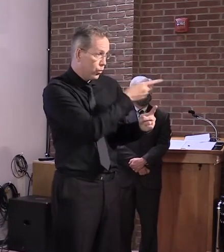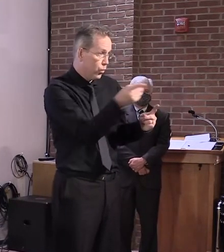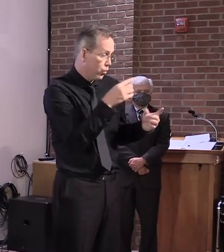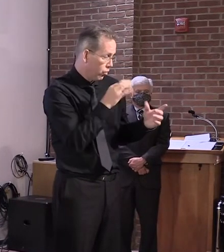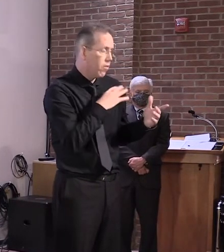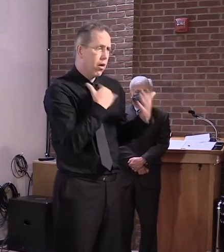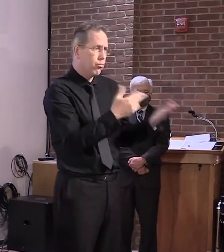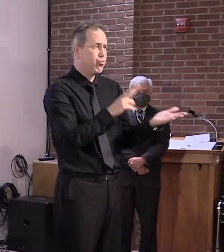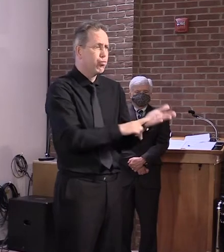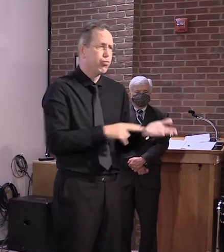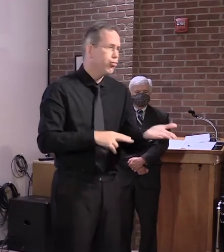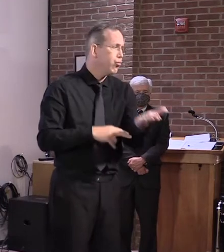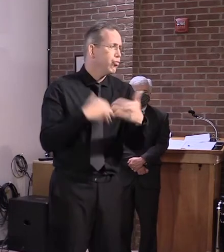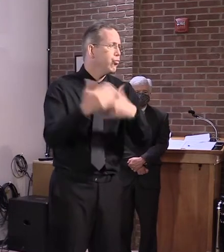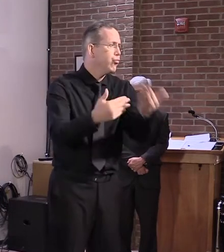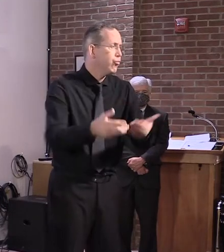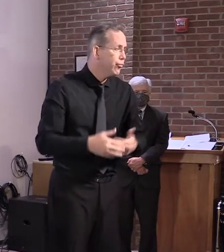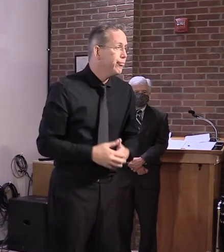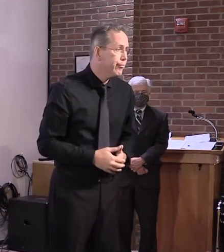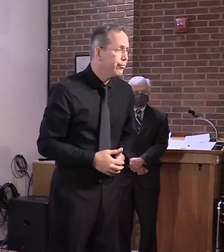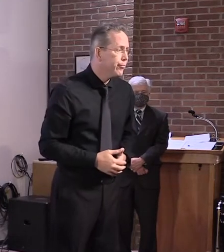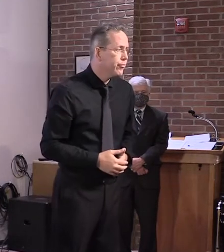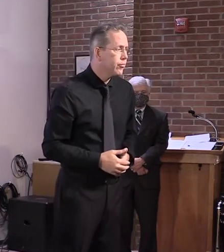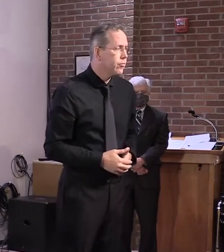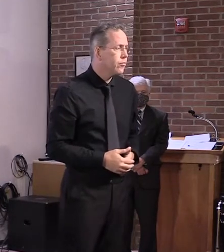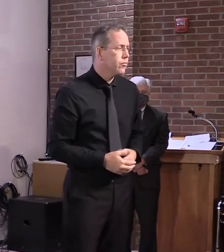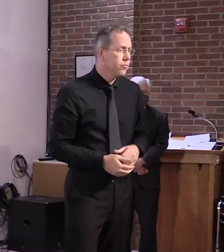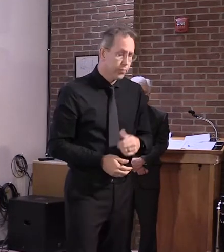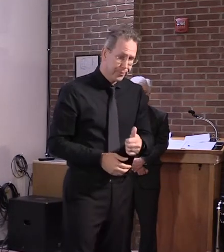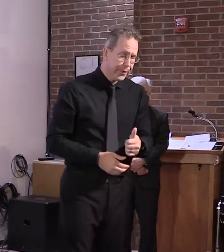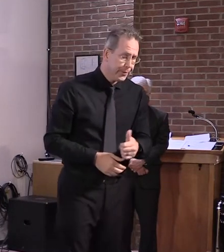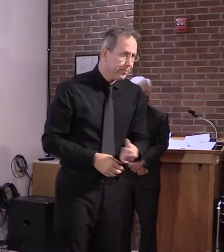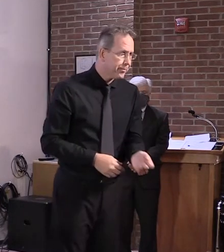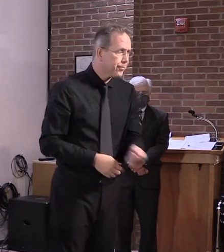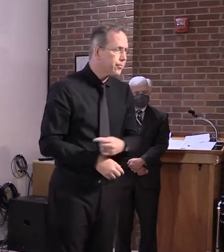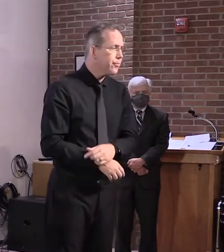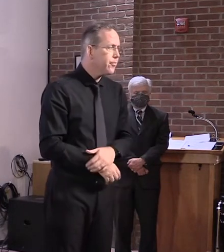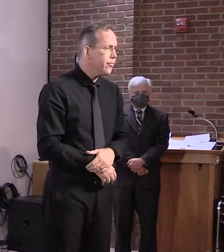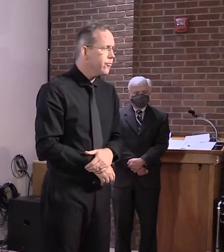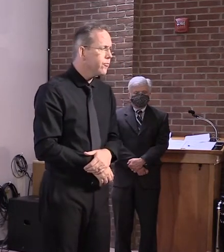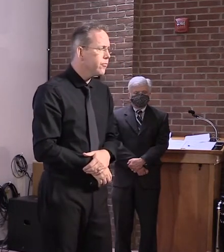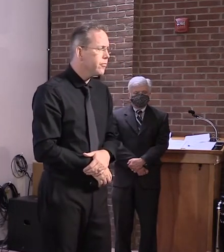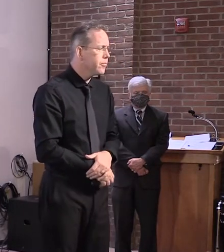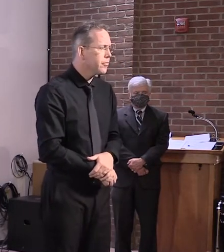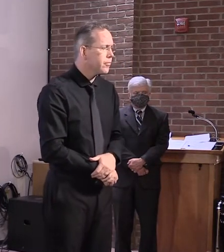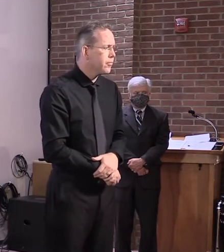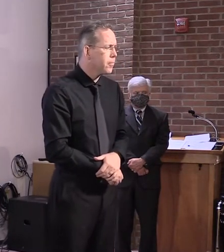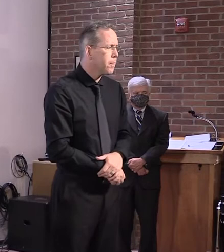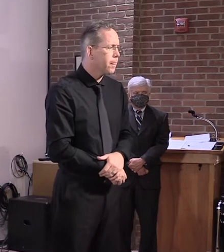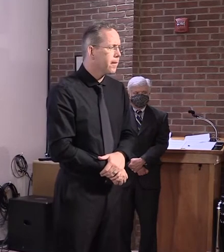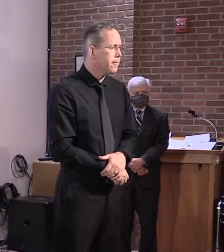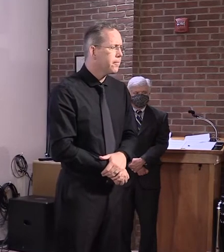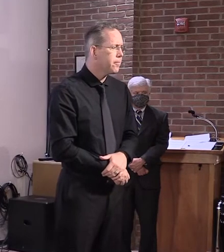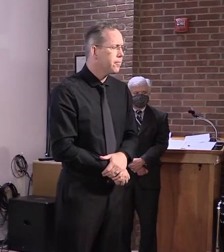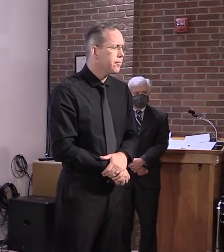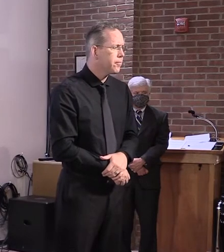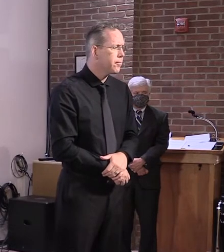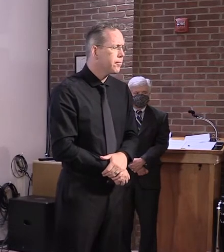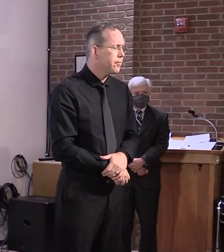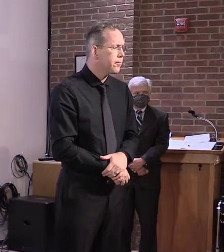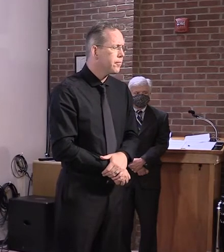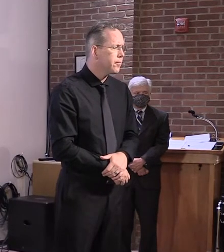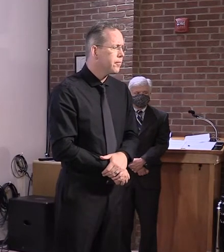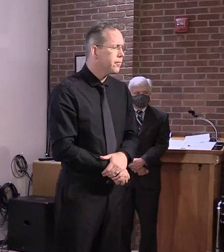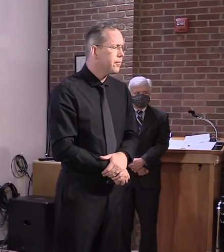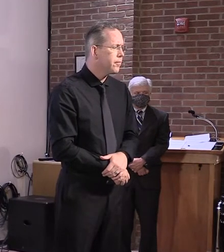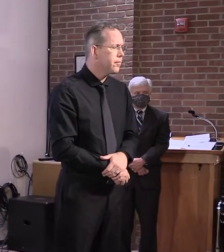Thank you. Another question. Are you or your public safety people aware of any threats to statues of